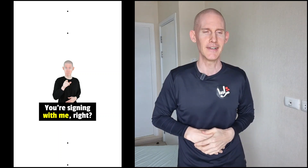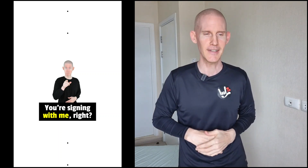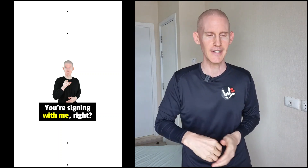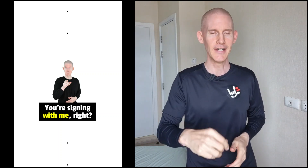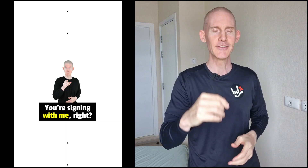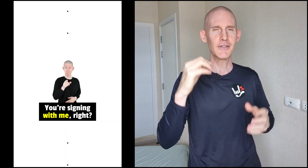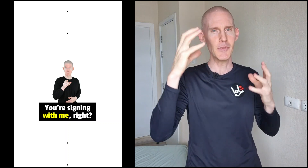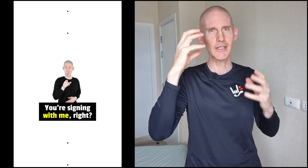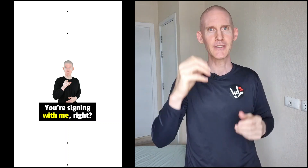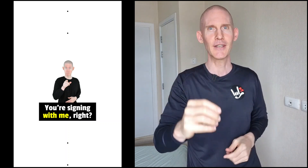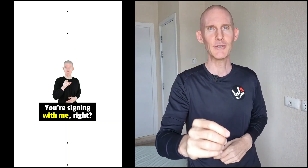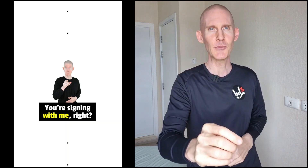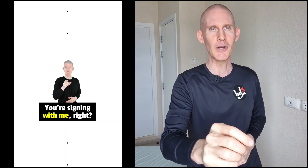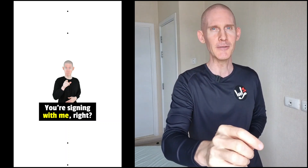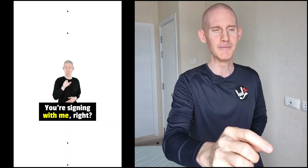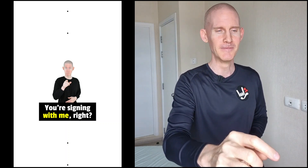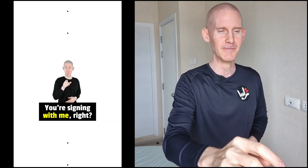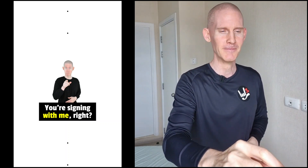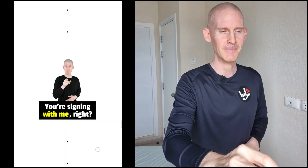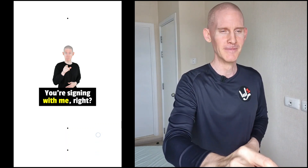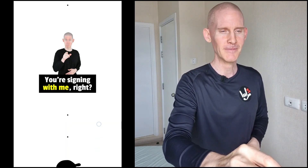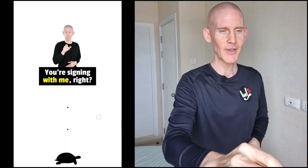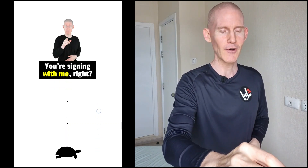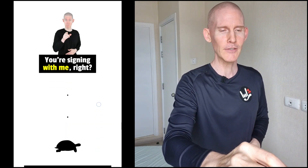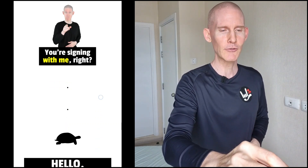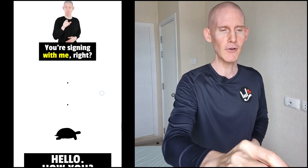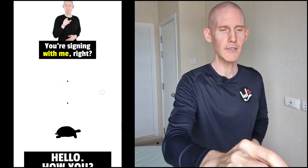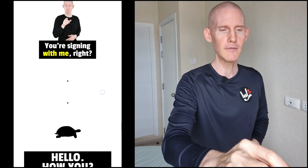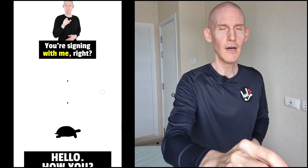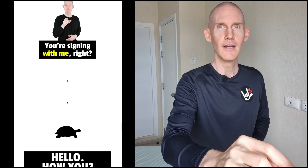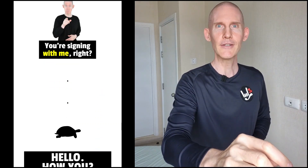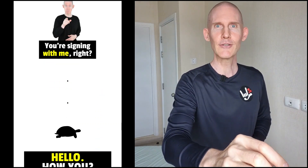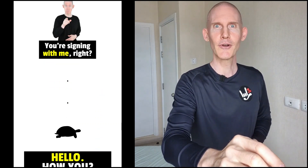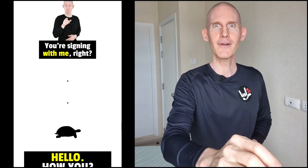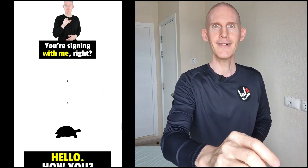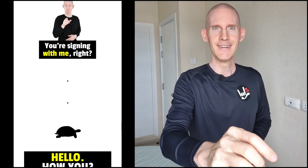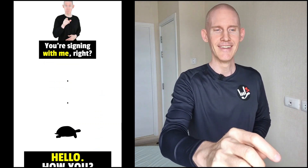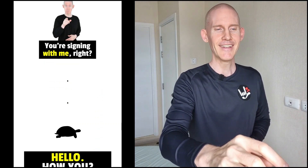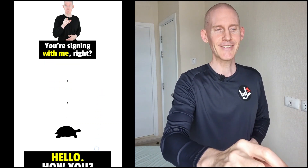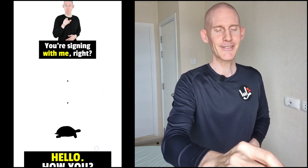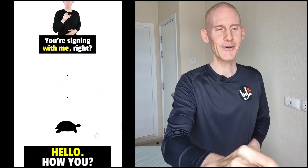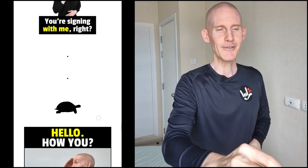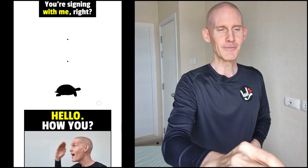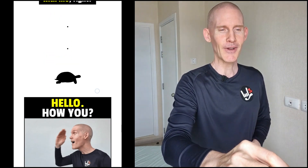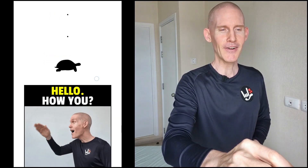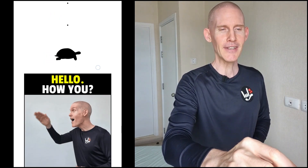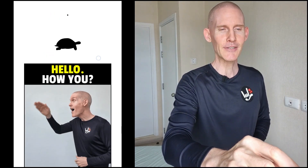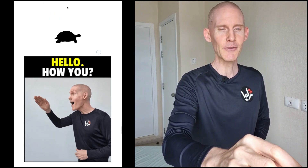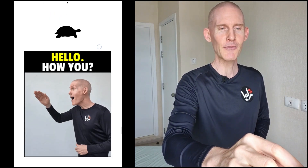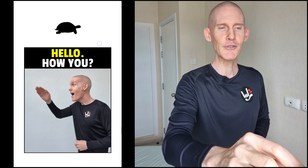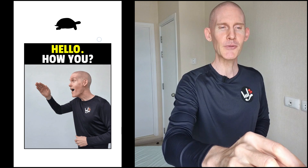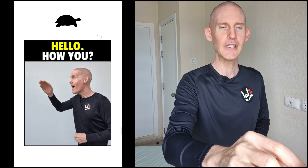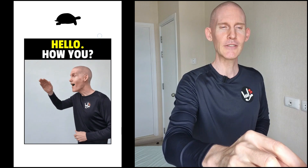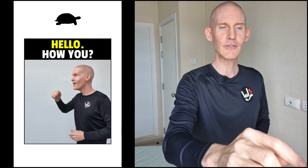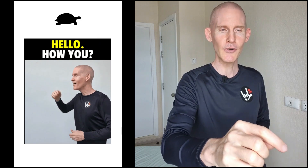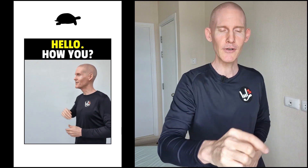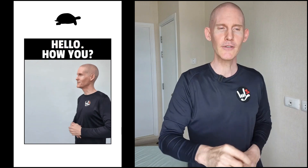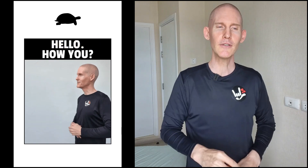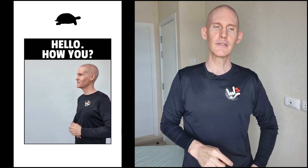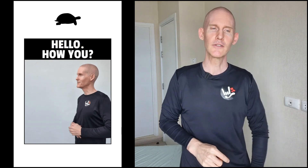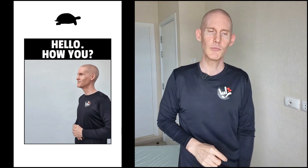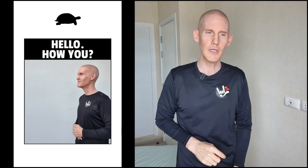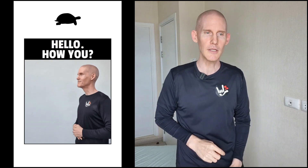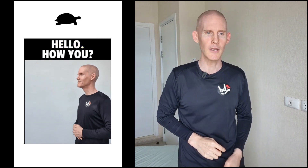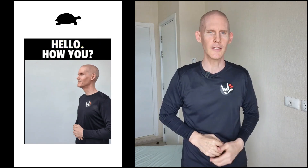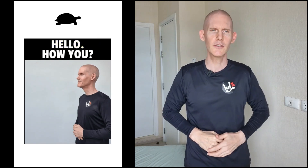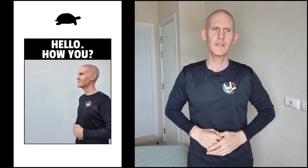instructor. It's going to make it stick in your brain. All right, scrolling. It's a turtle. It's a turtle. All right, so the first one is